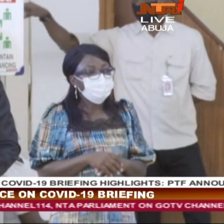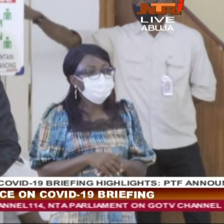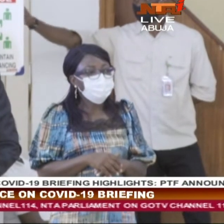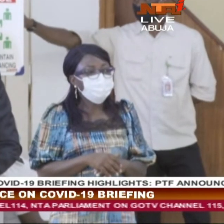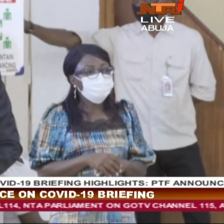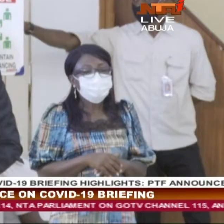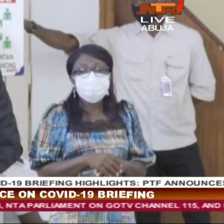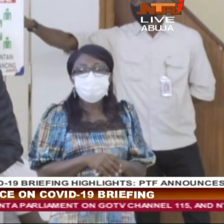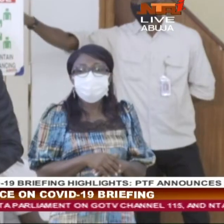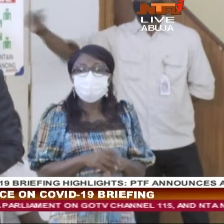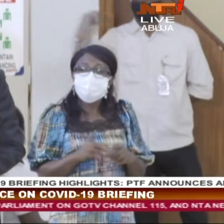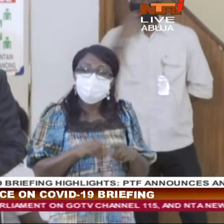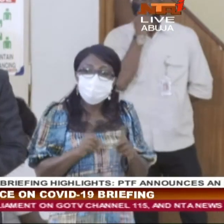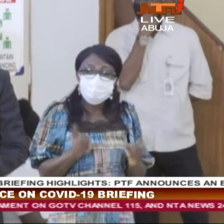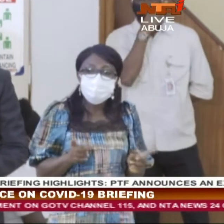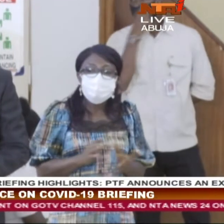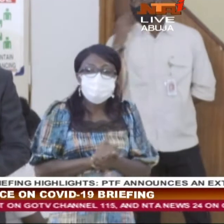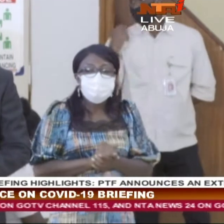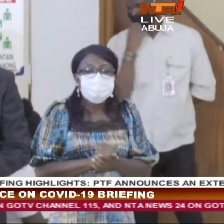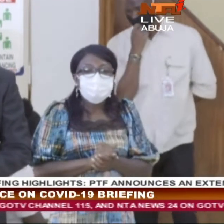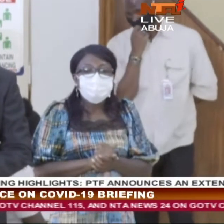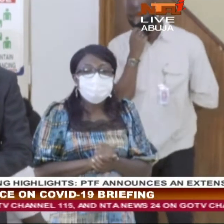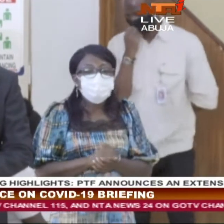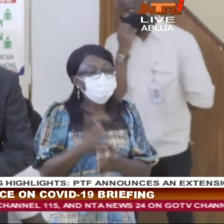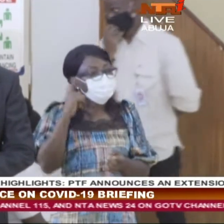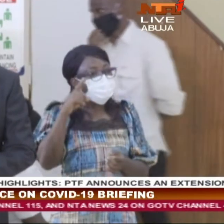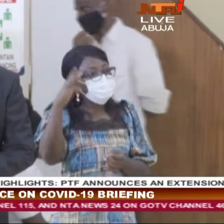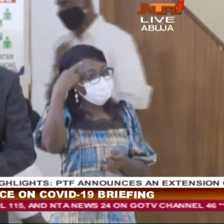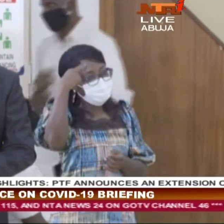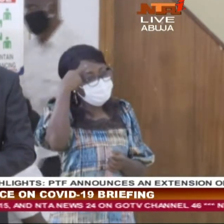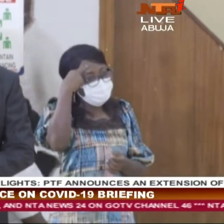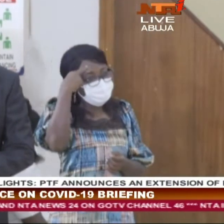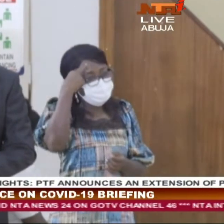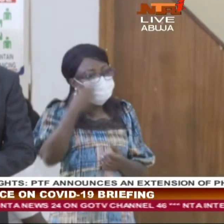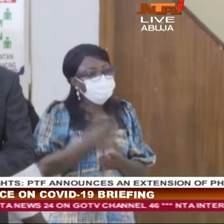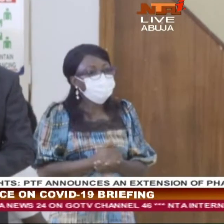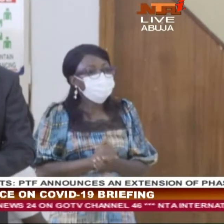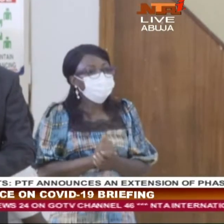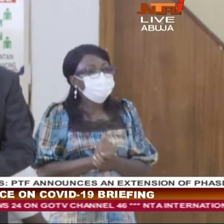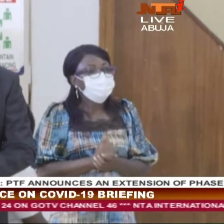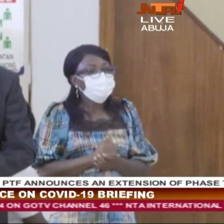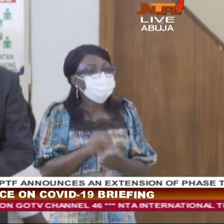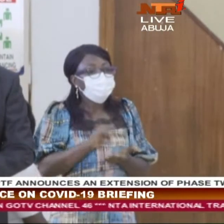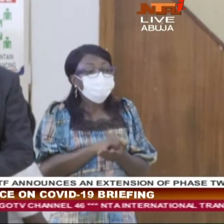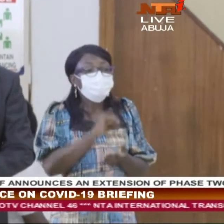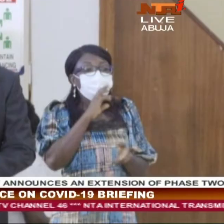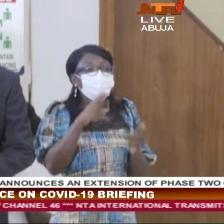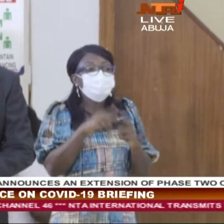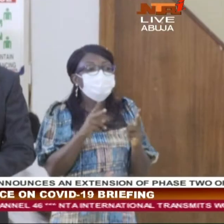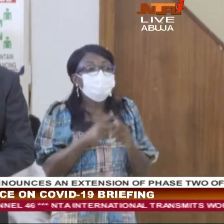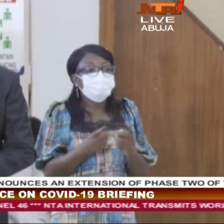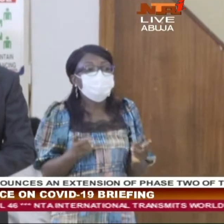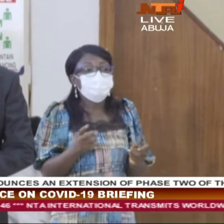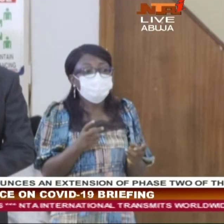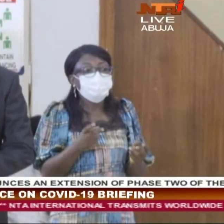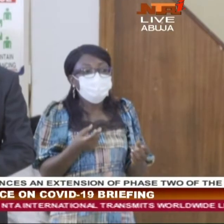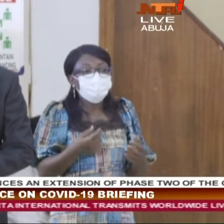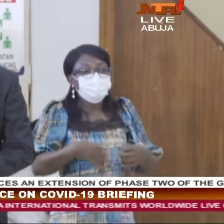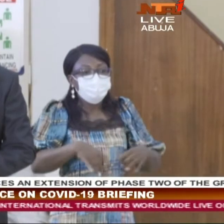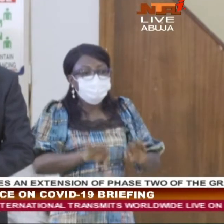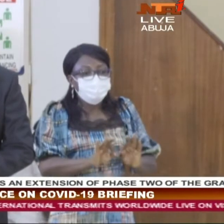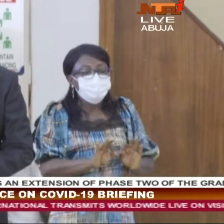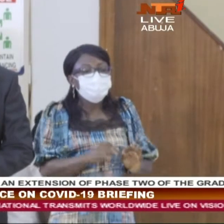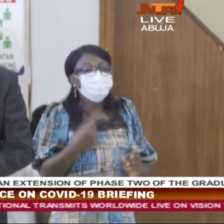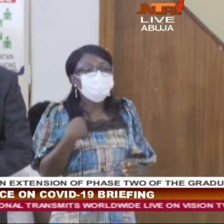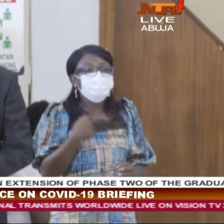Task Force. But for reasons that are very, very genuine, we